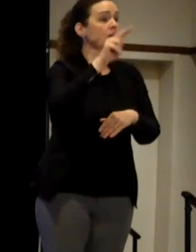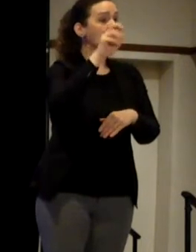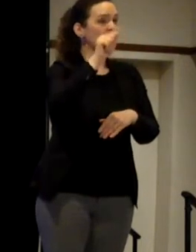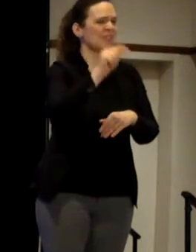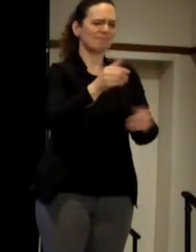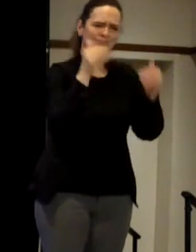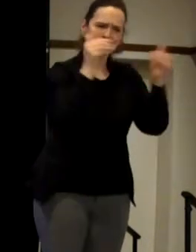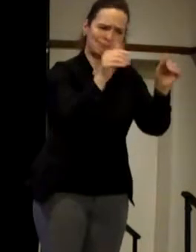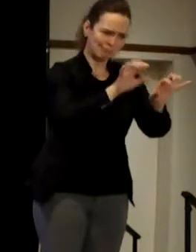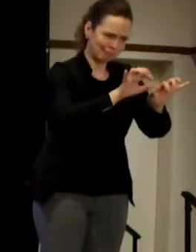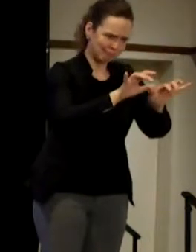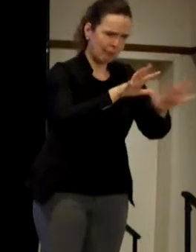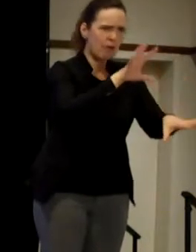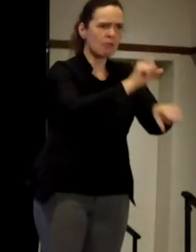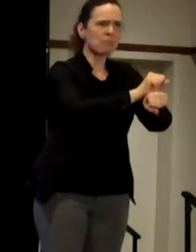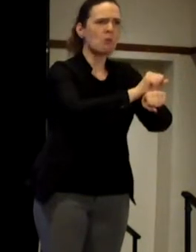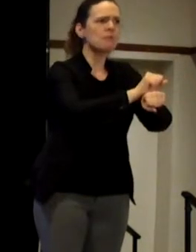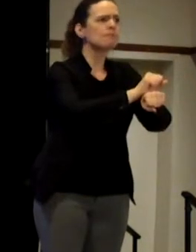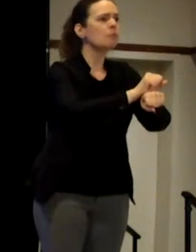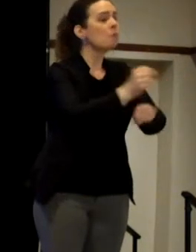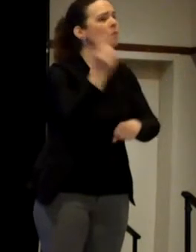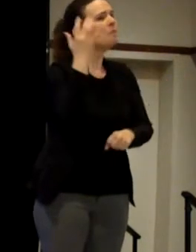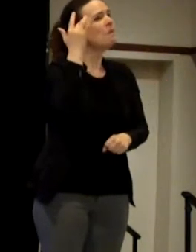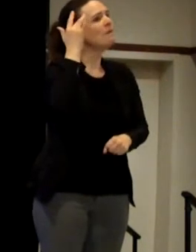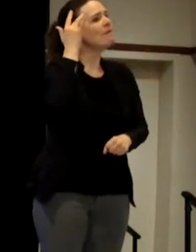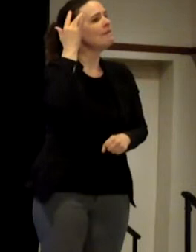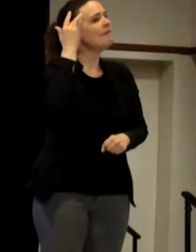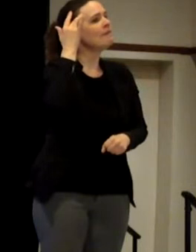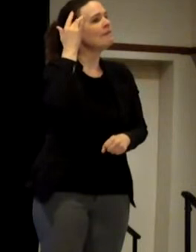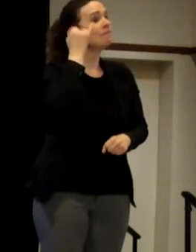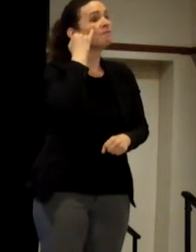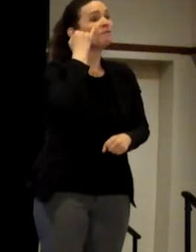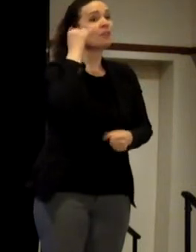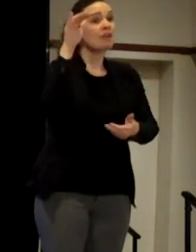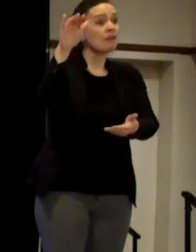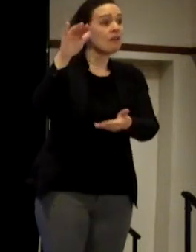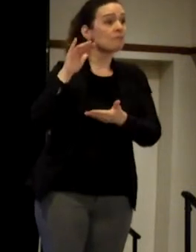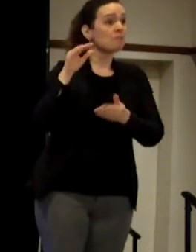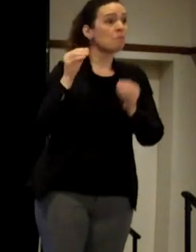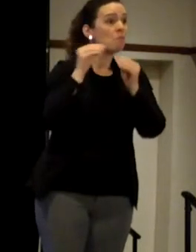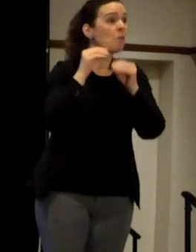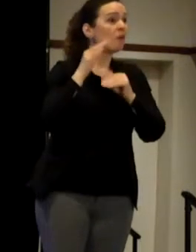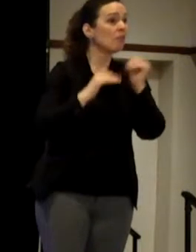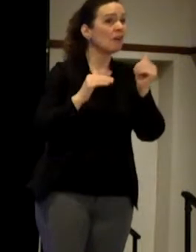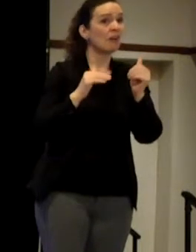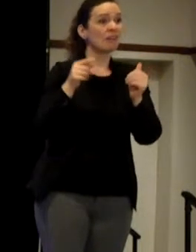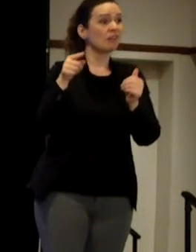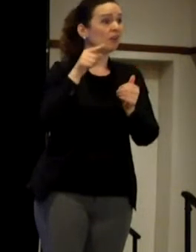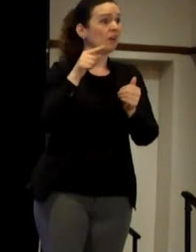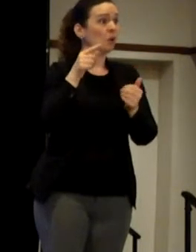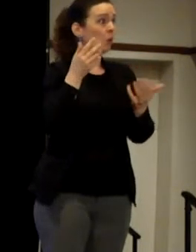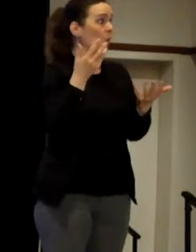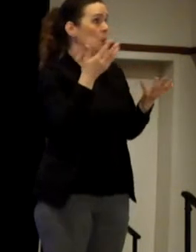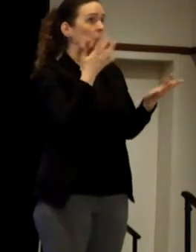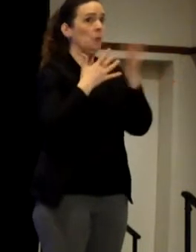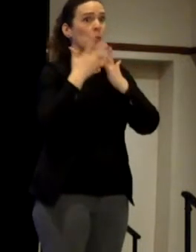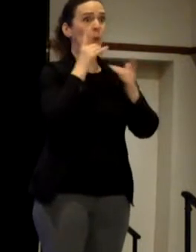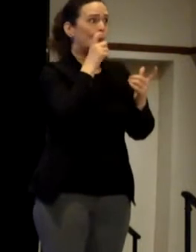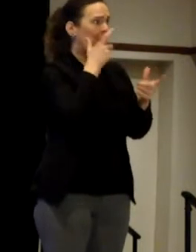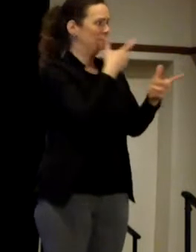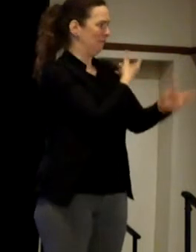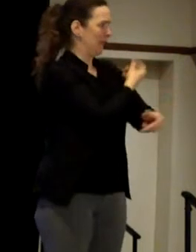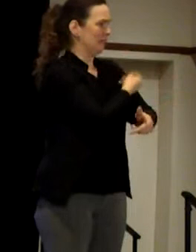you to do that is in the event we have available vaccine that we need to use, we will pull from